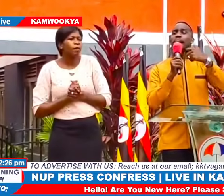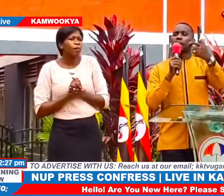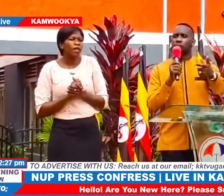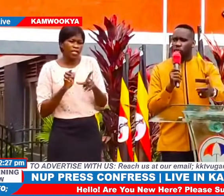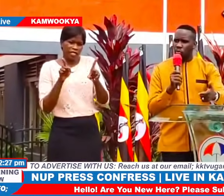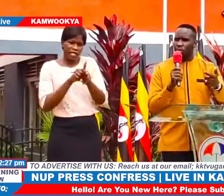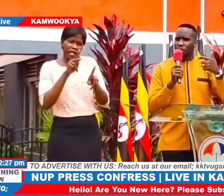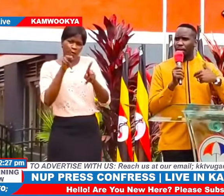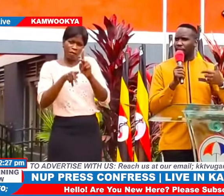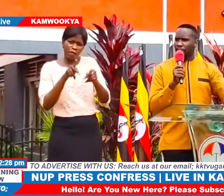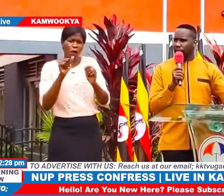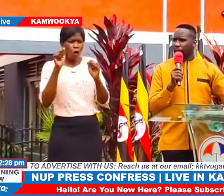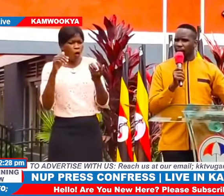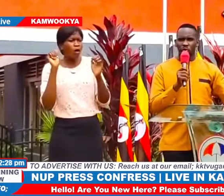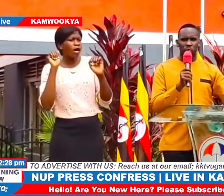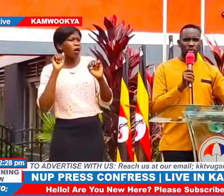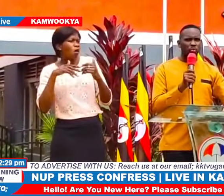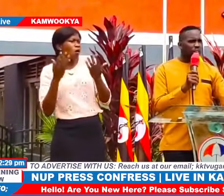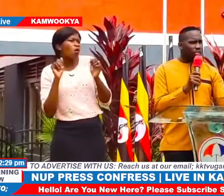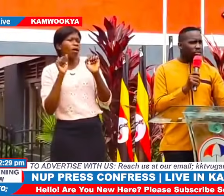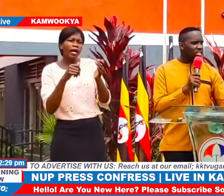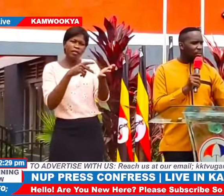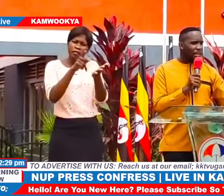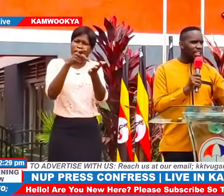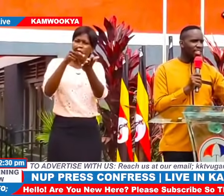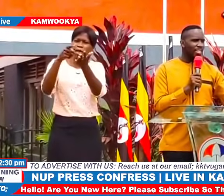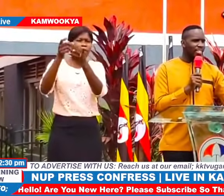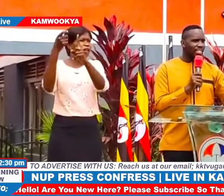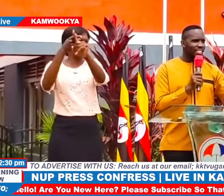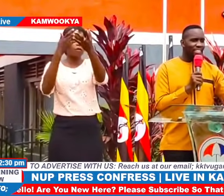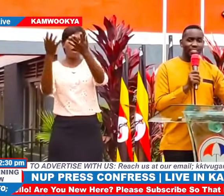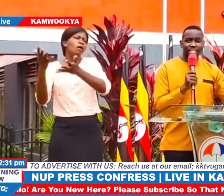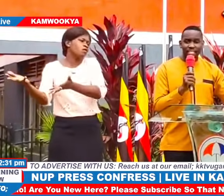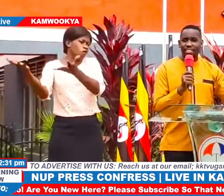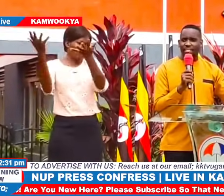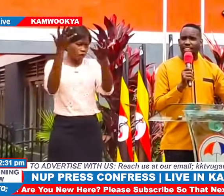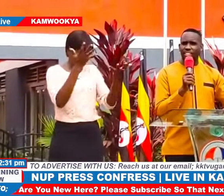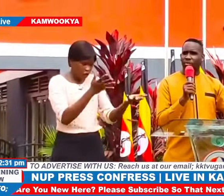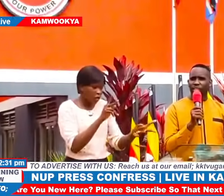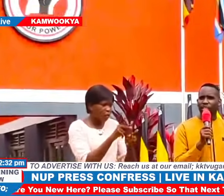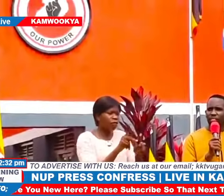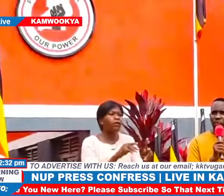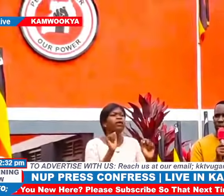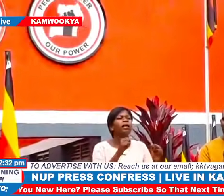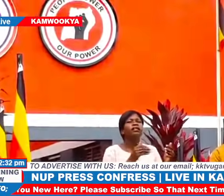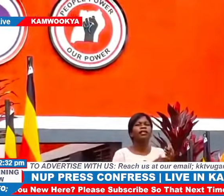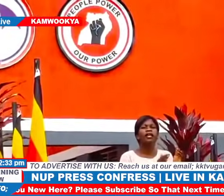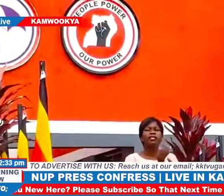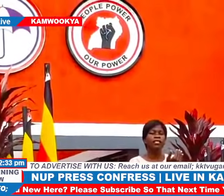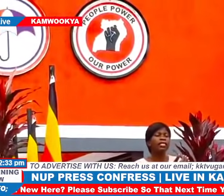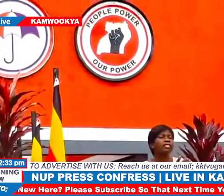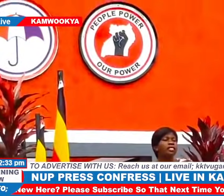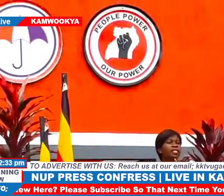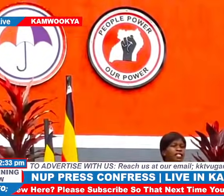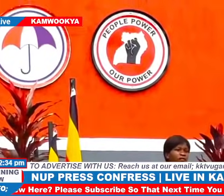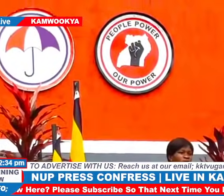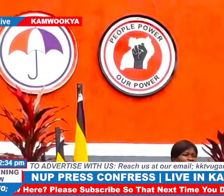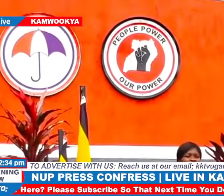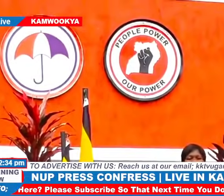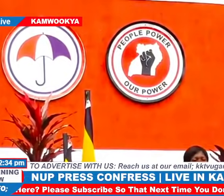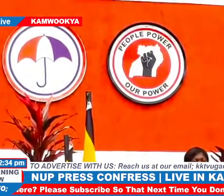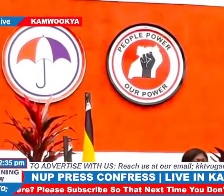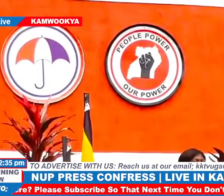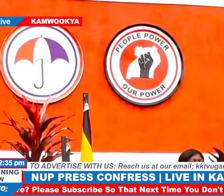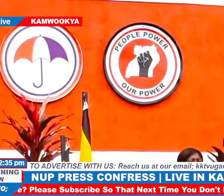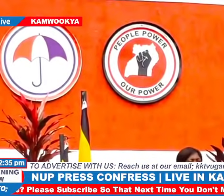we are procuring, buying, and so on. We'd like to see that plan. It's non-existent. That's why he doesn't talk about it. He will only excitedly